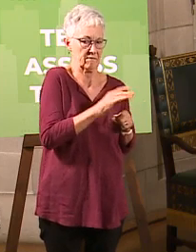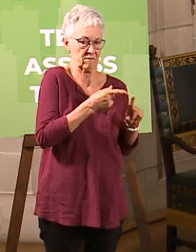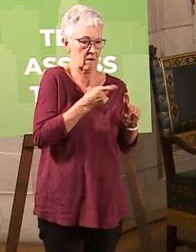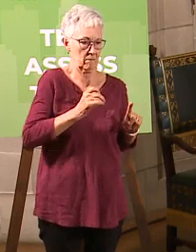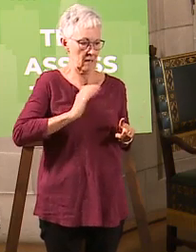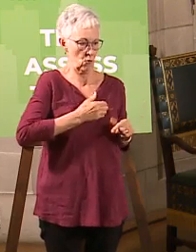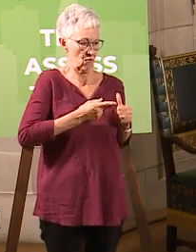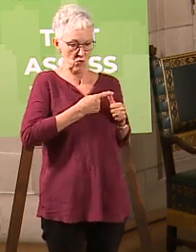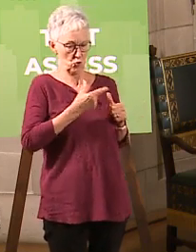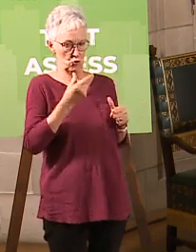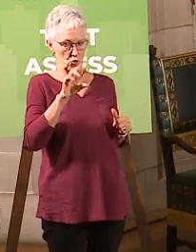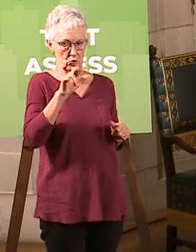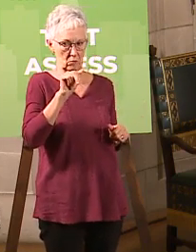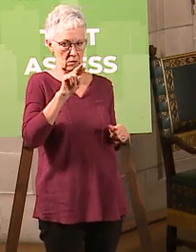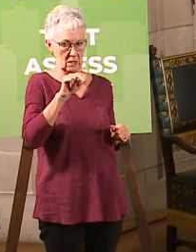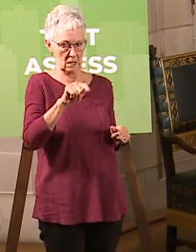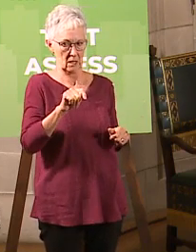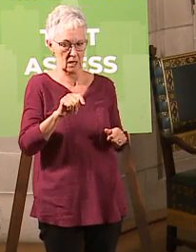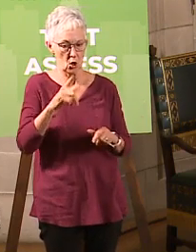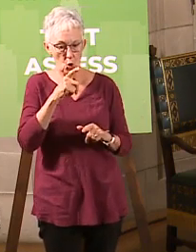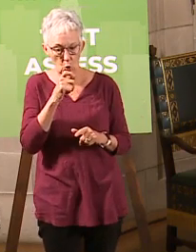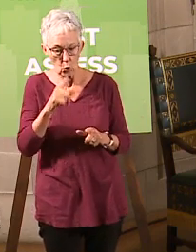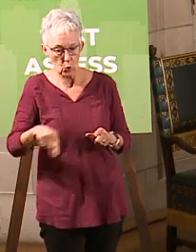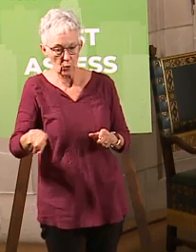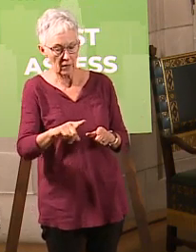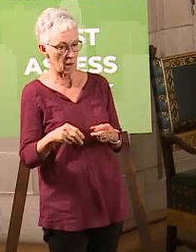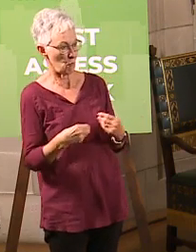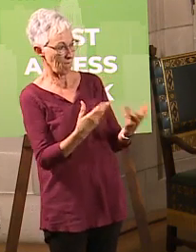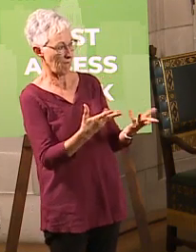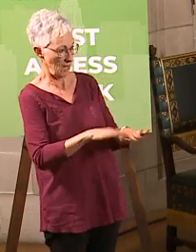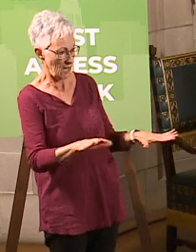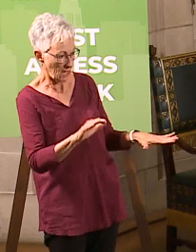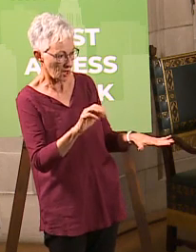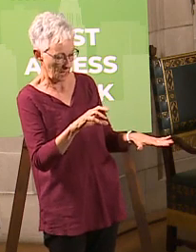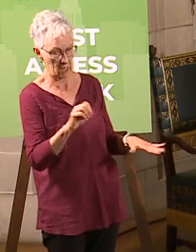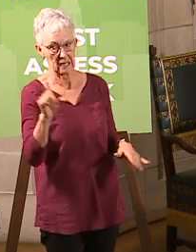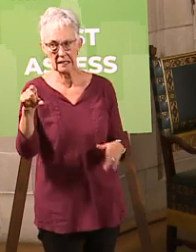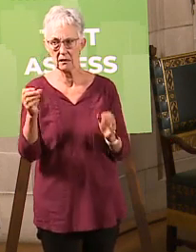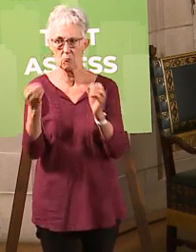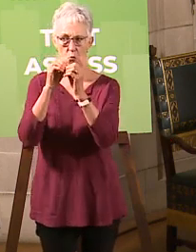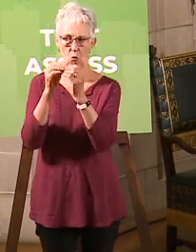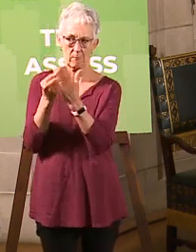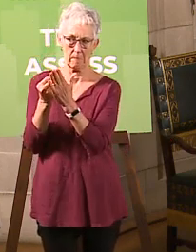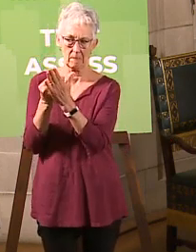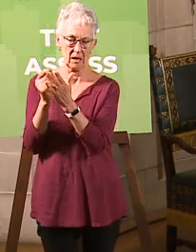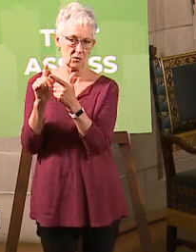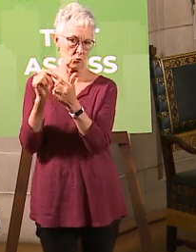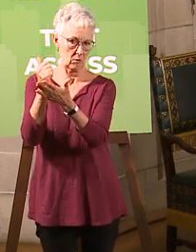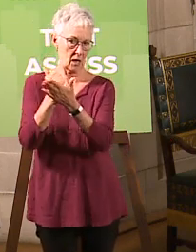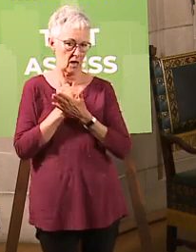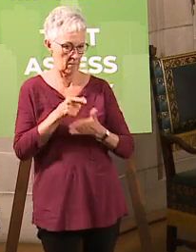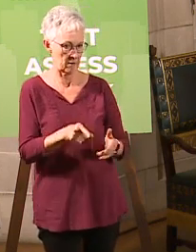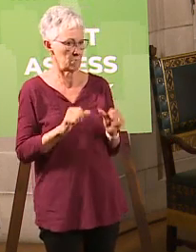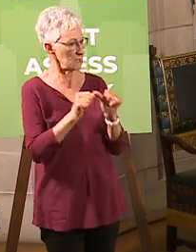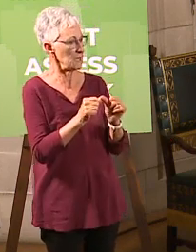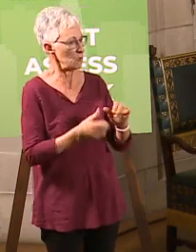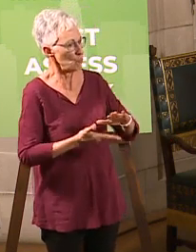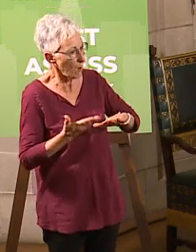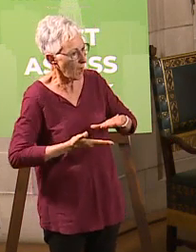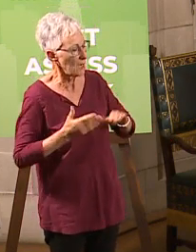early April. This opportunity was led by the Nebraska Children and Families Foundation in partnership with the department and other